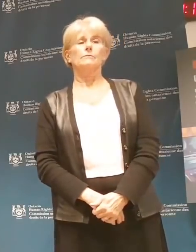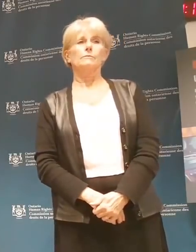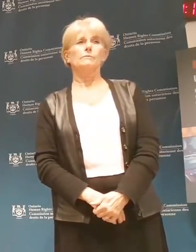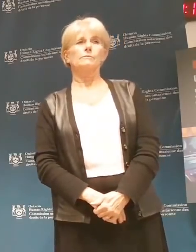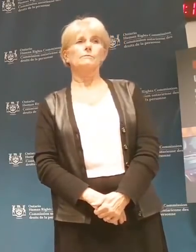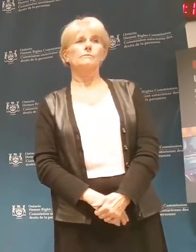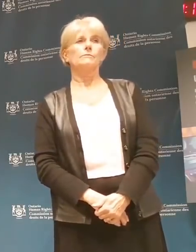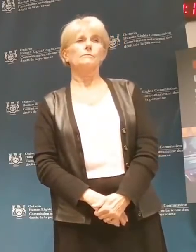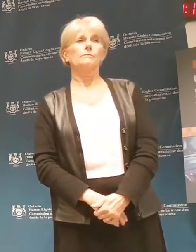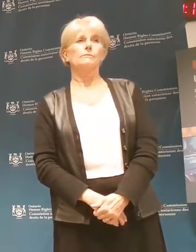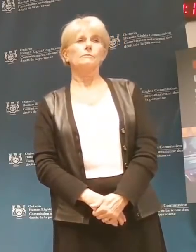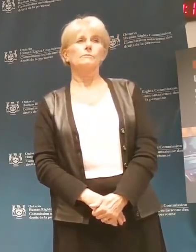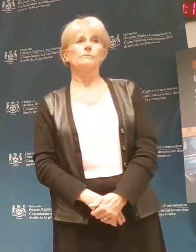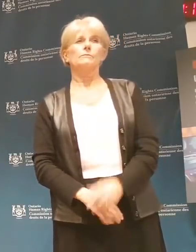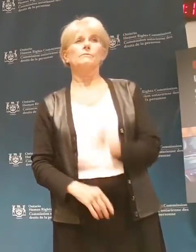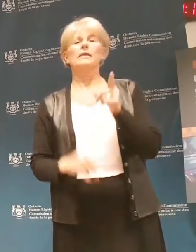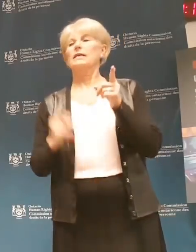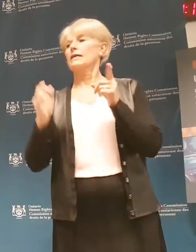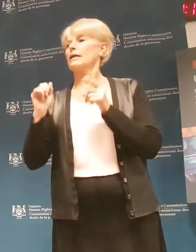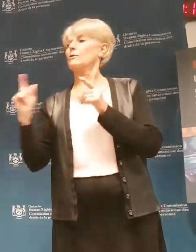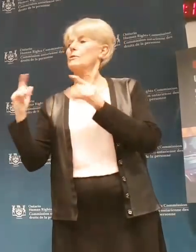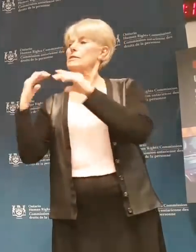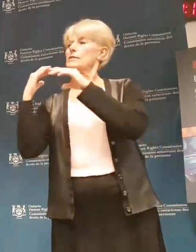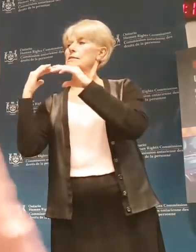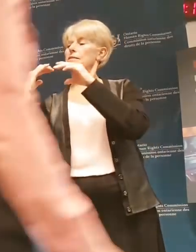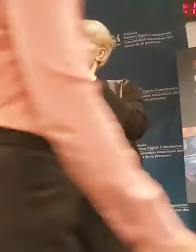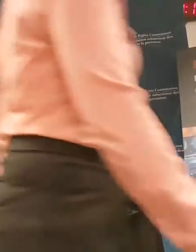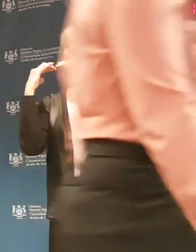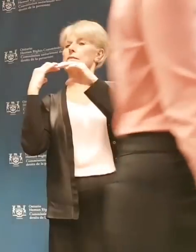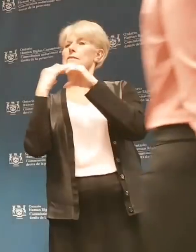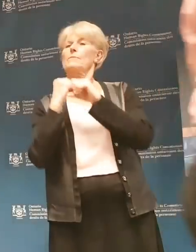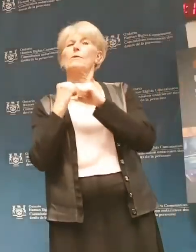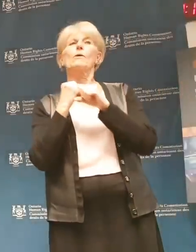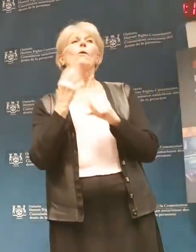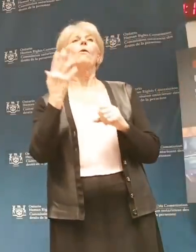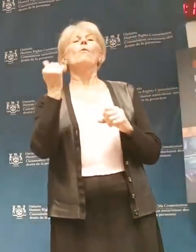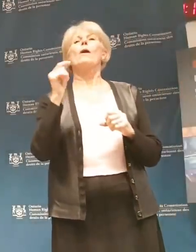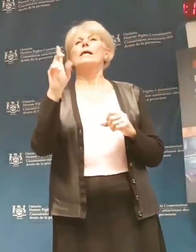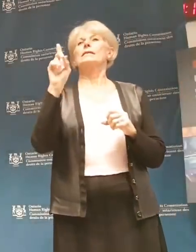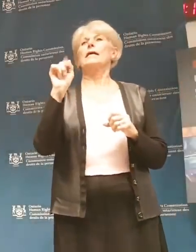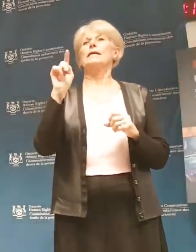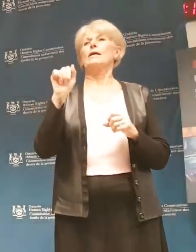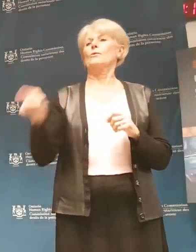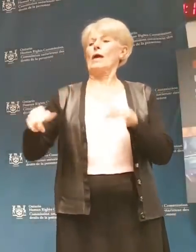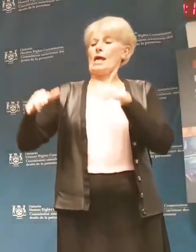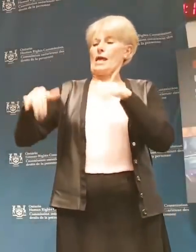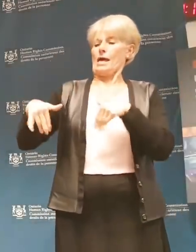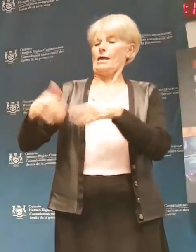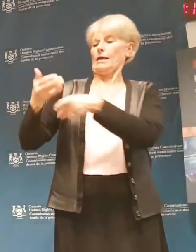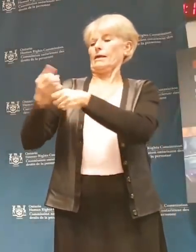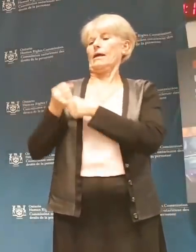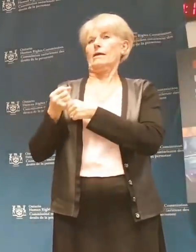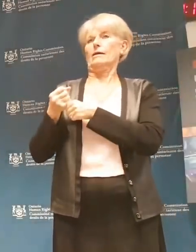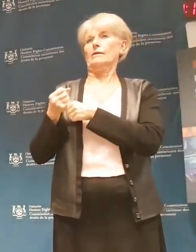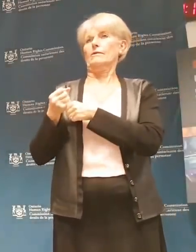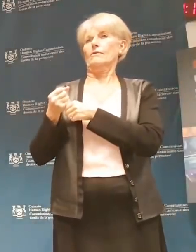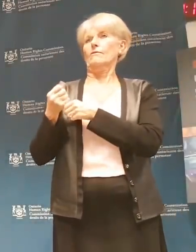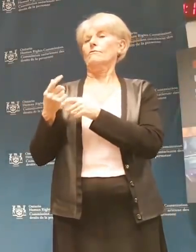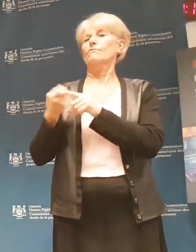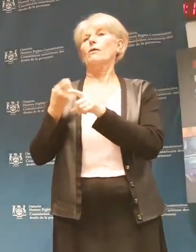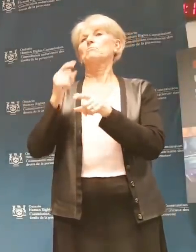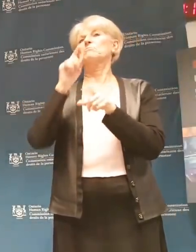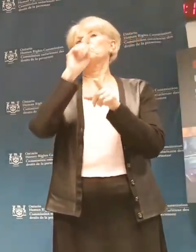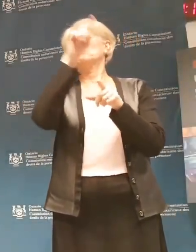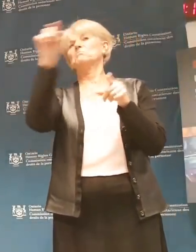just wondering if you could summarize for me what data you have not yet been able to obtain from the various